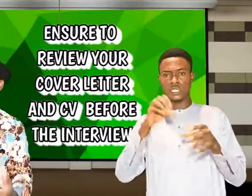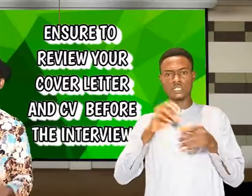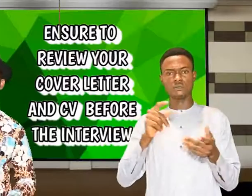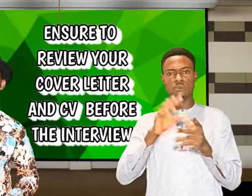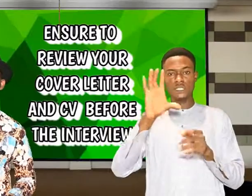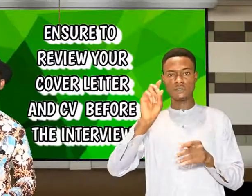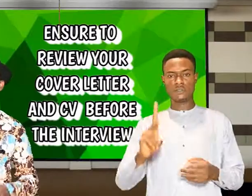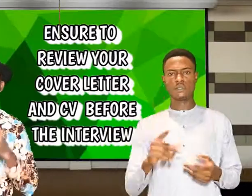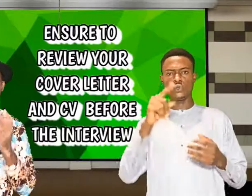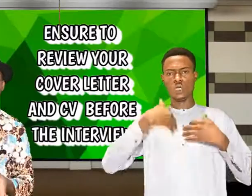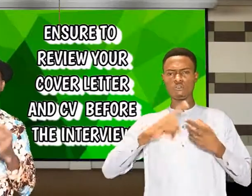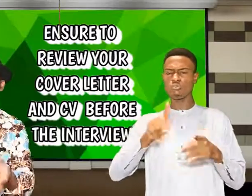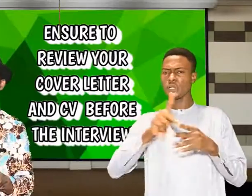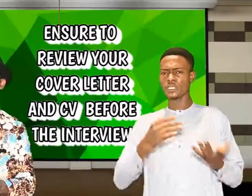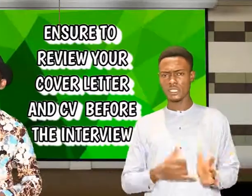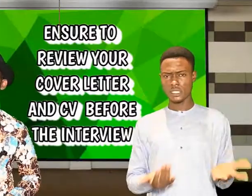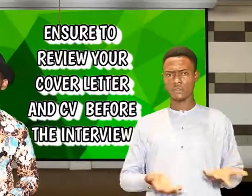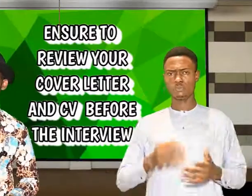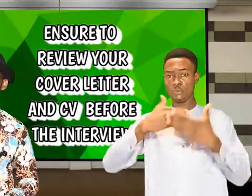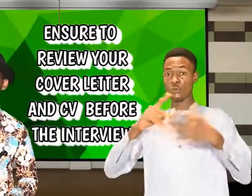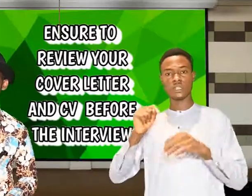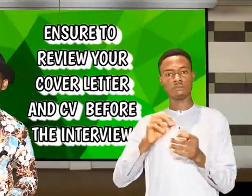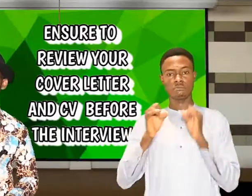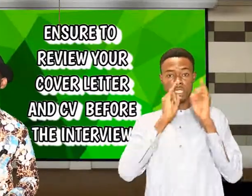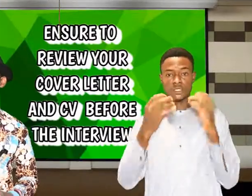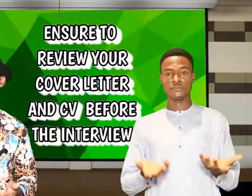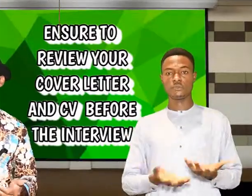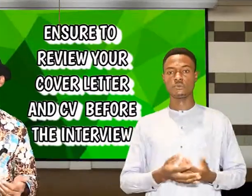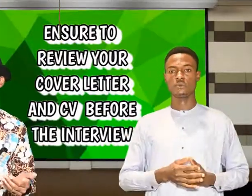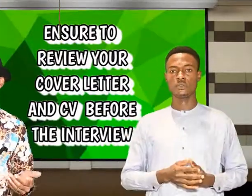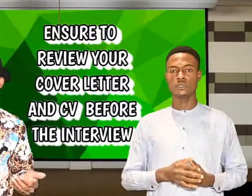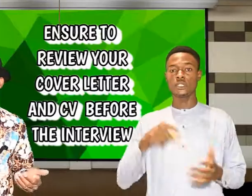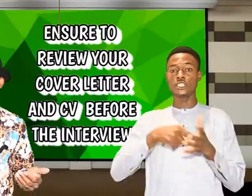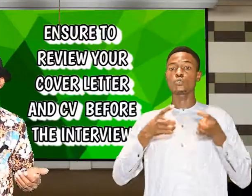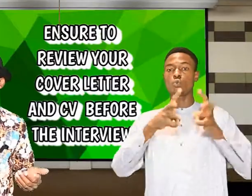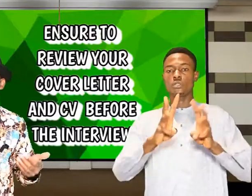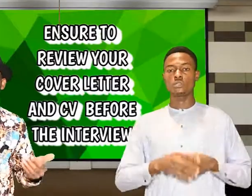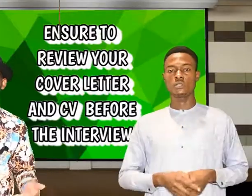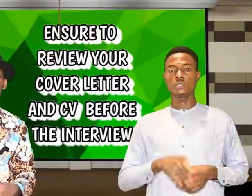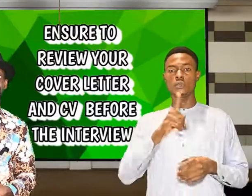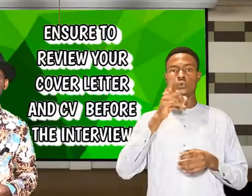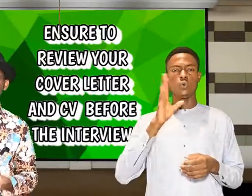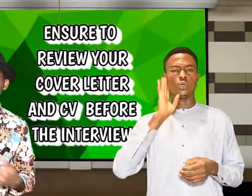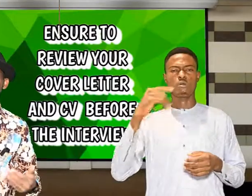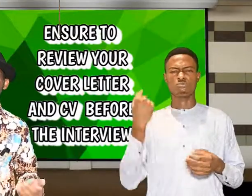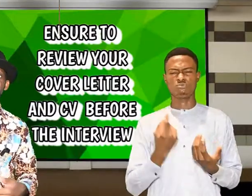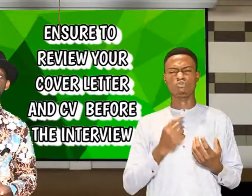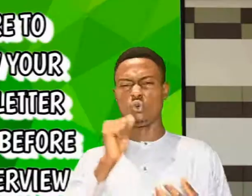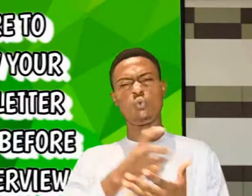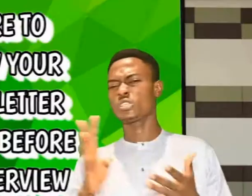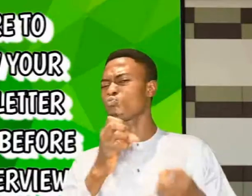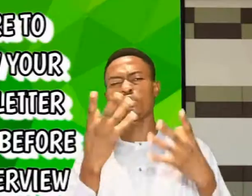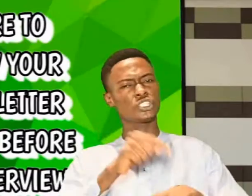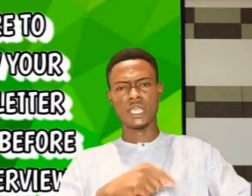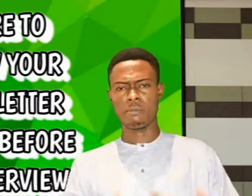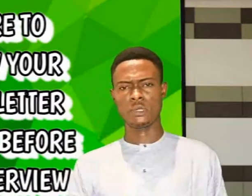a good idea to practice this before the interview. This way, you won't waste too much time